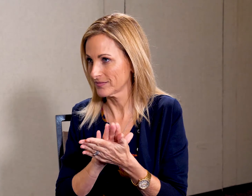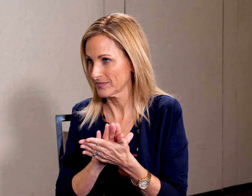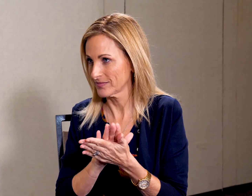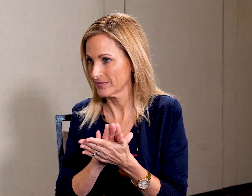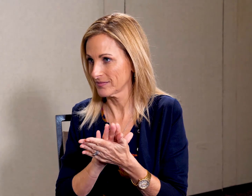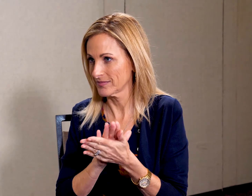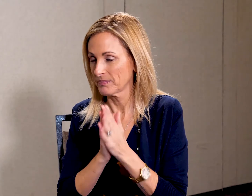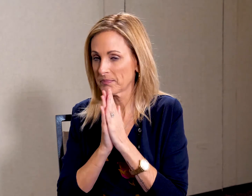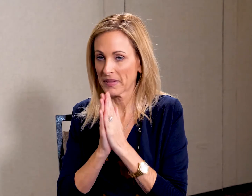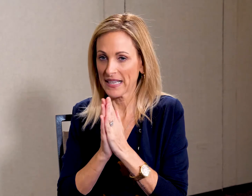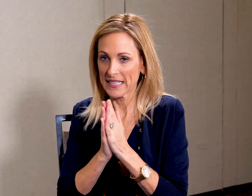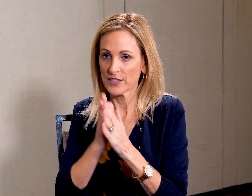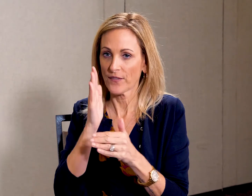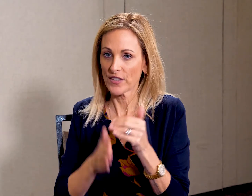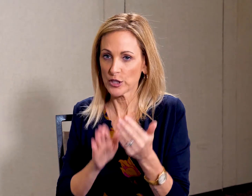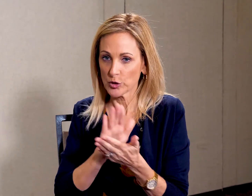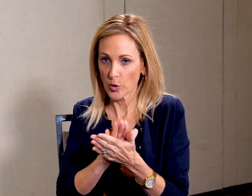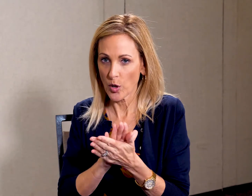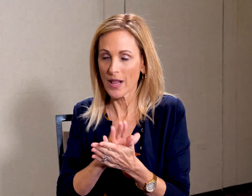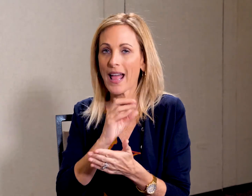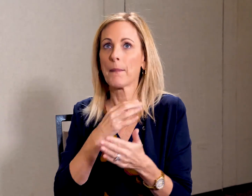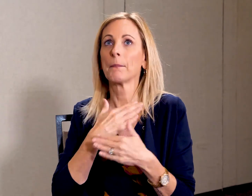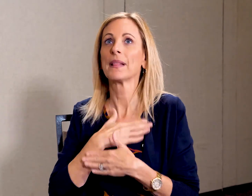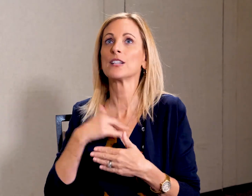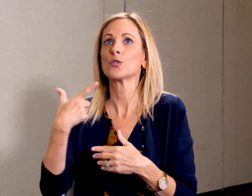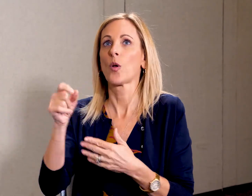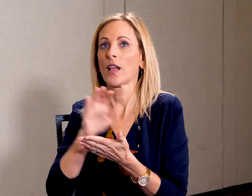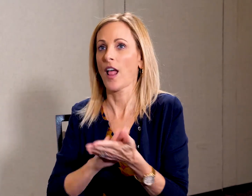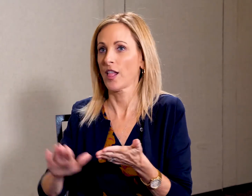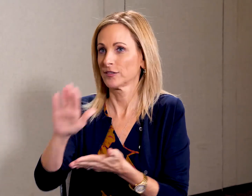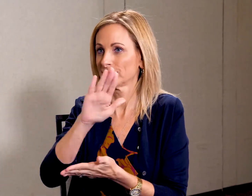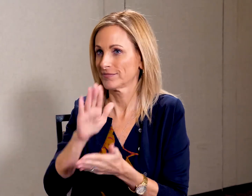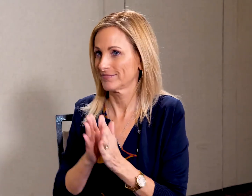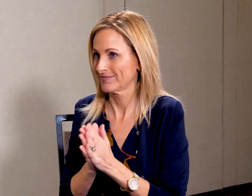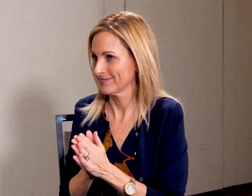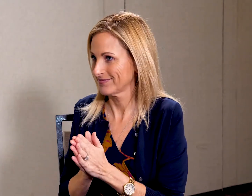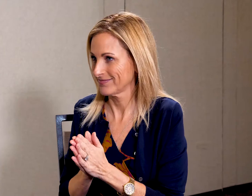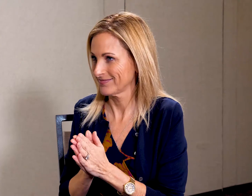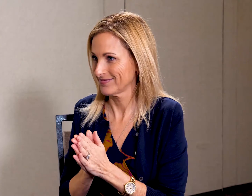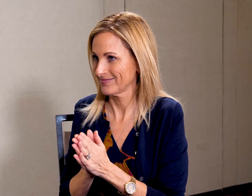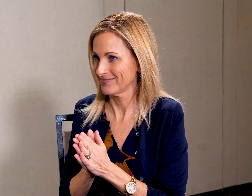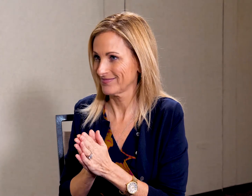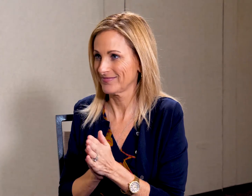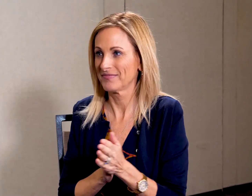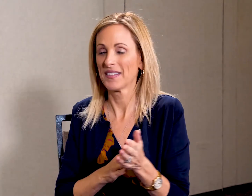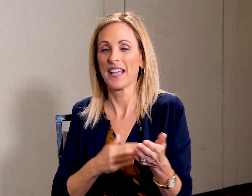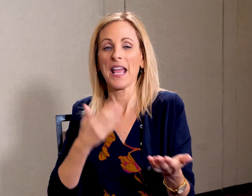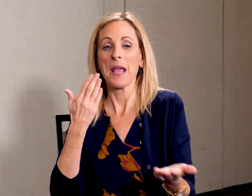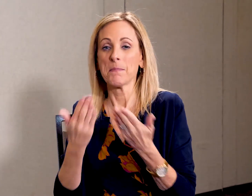school. Please finish school. And please go, if you can, to college.